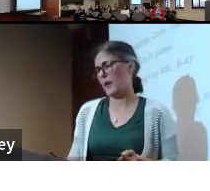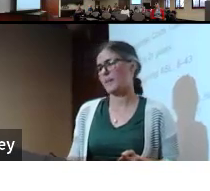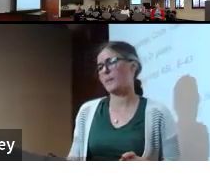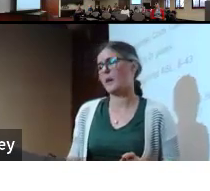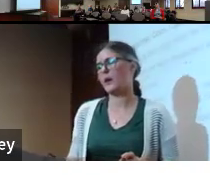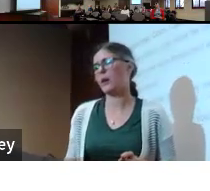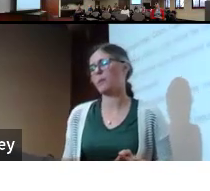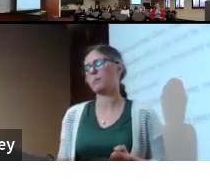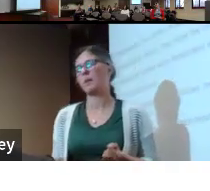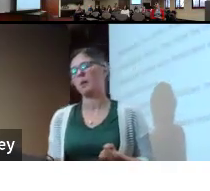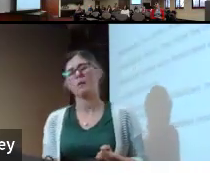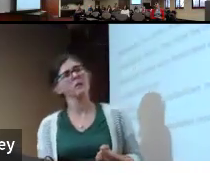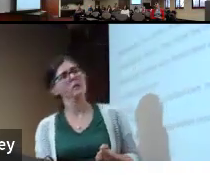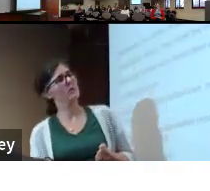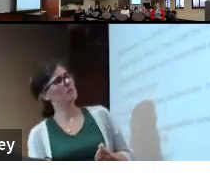All right.